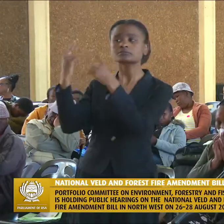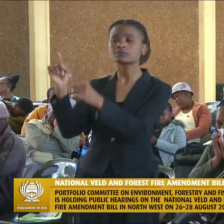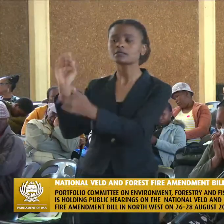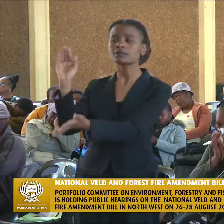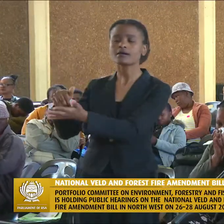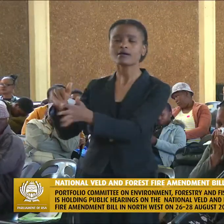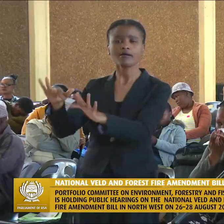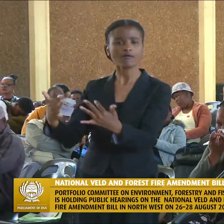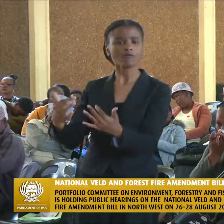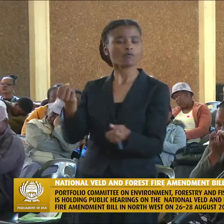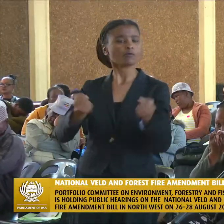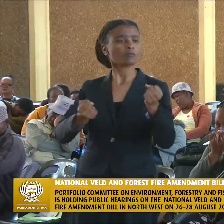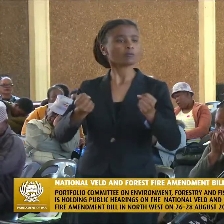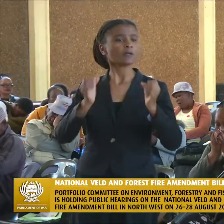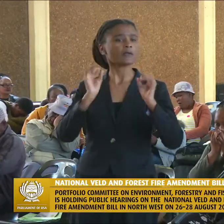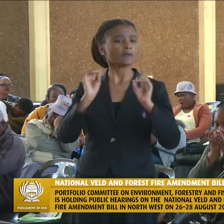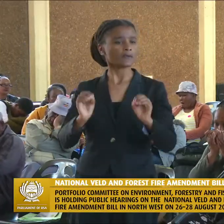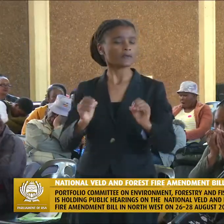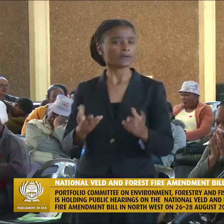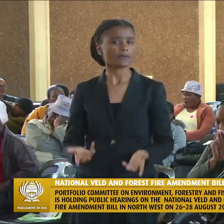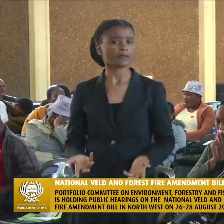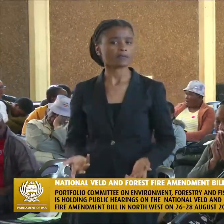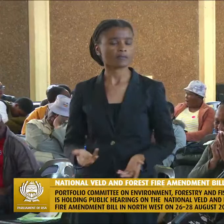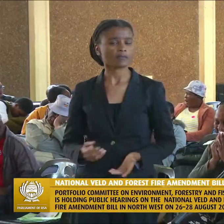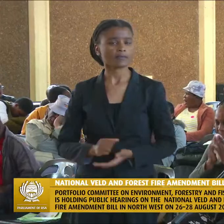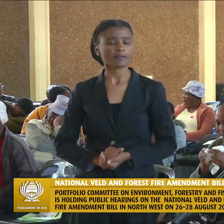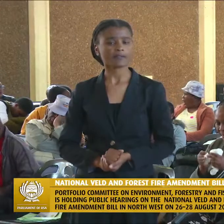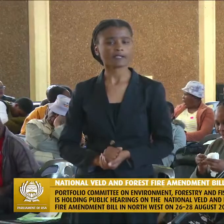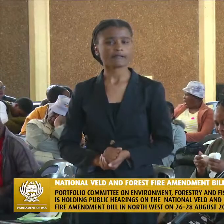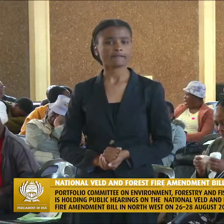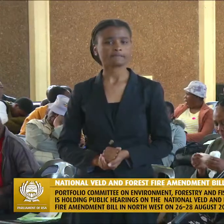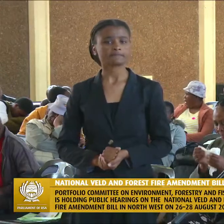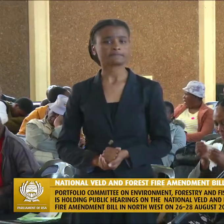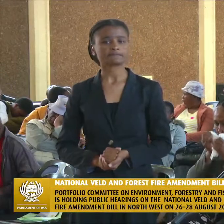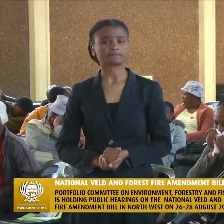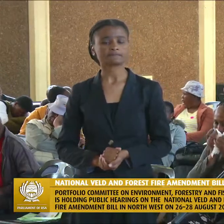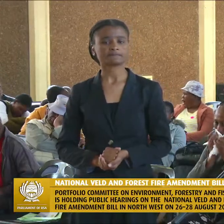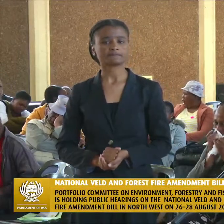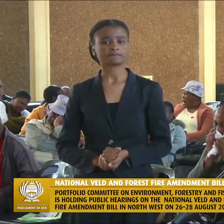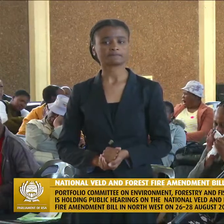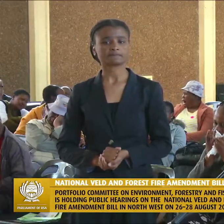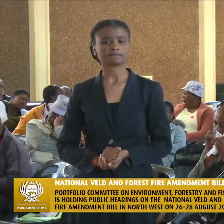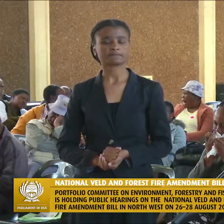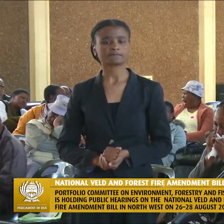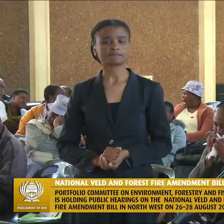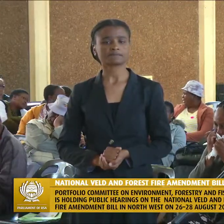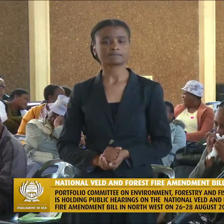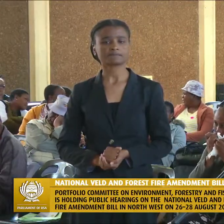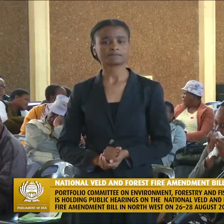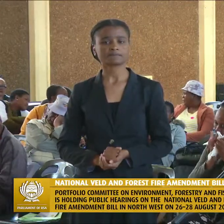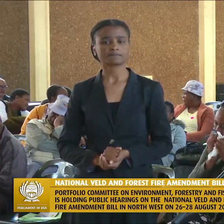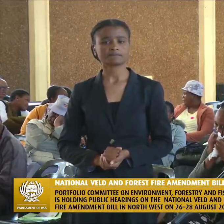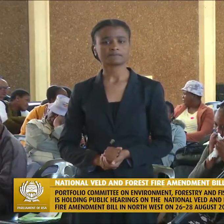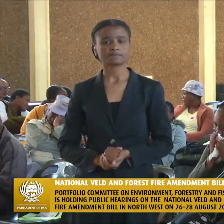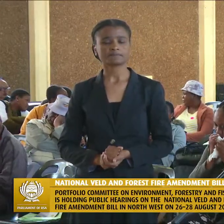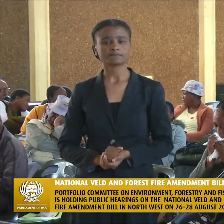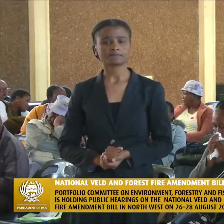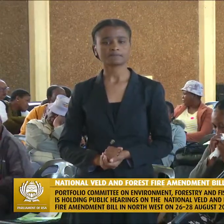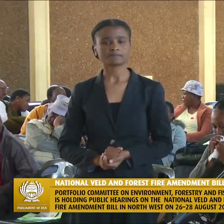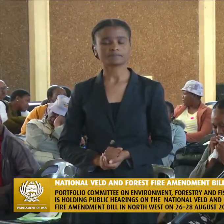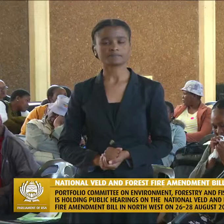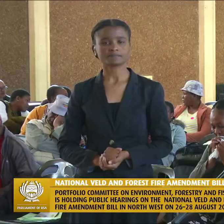we would like to request parliament to assist us look if somebody calls for assistance